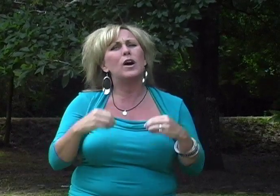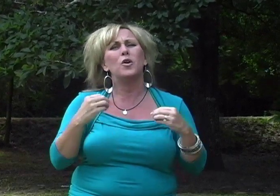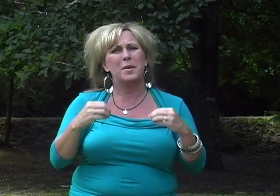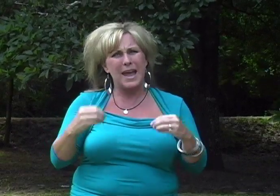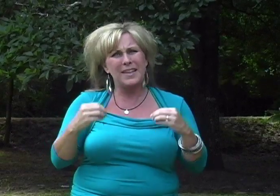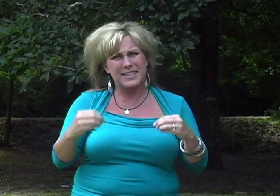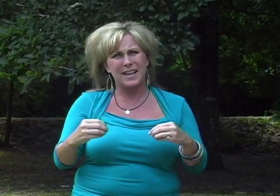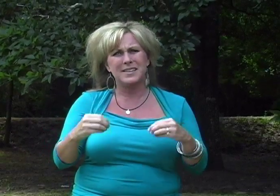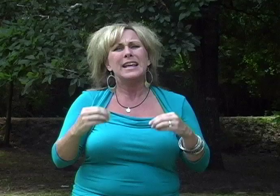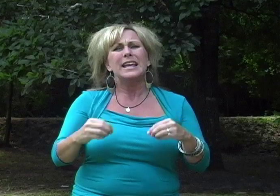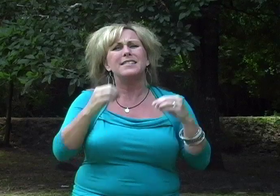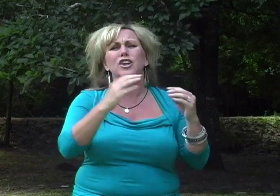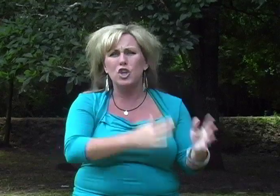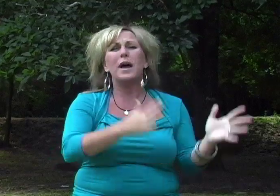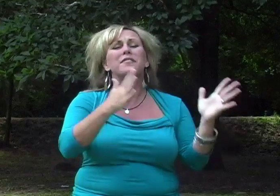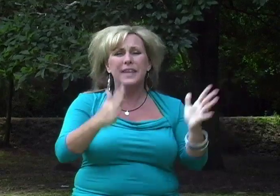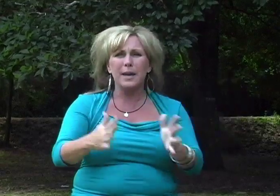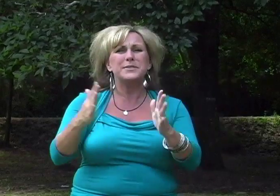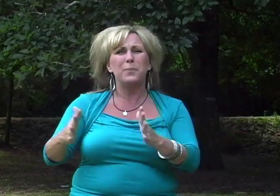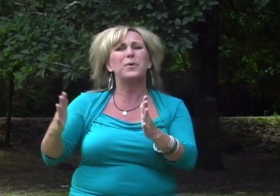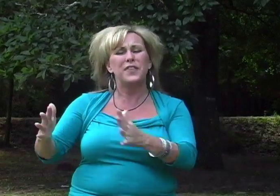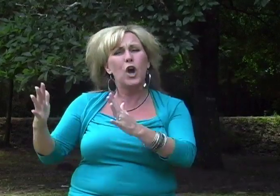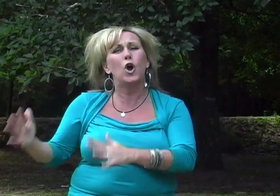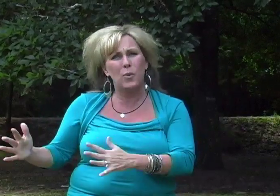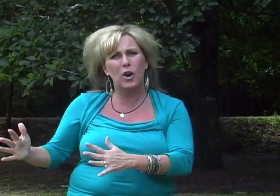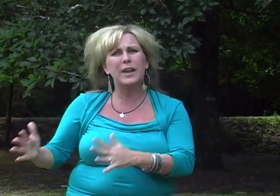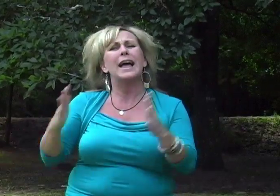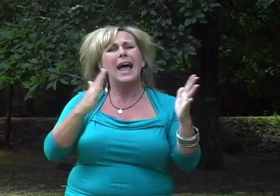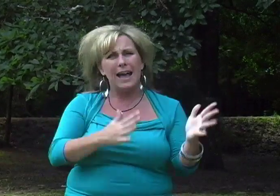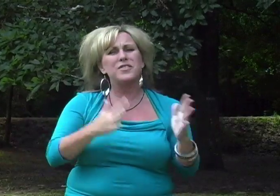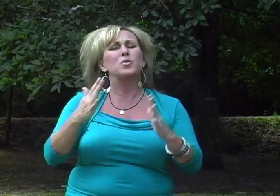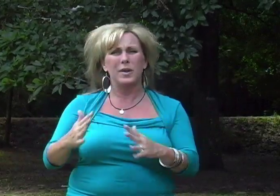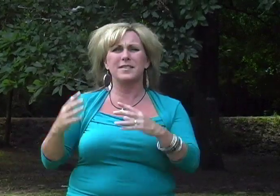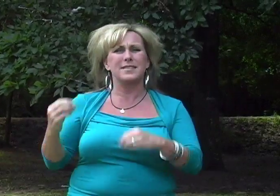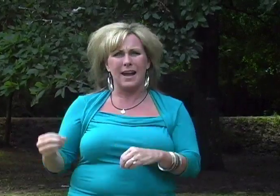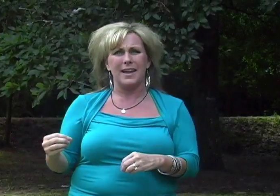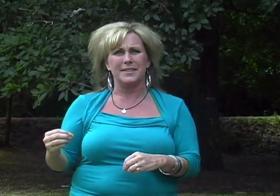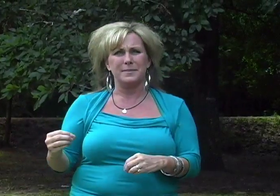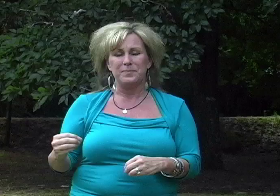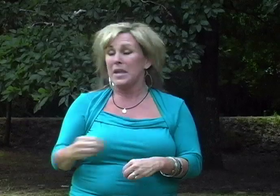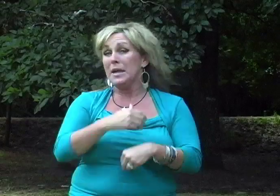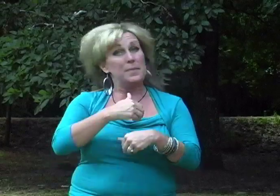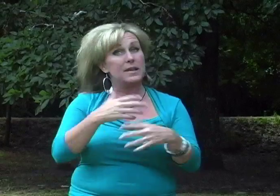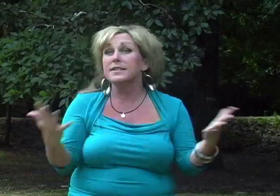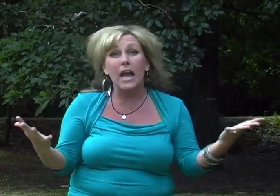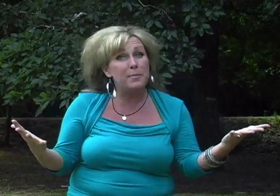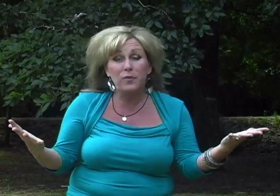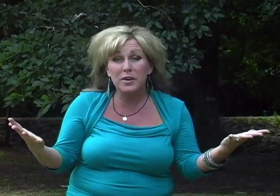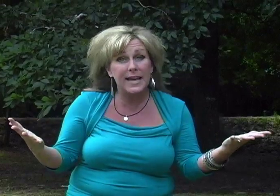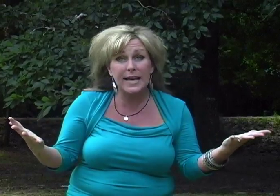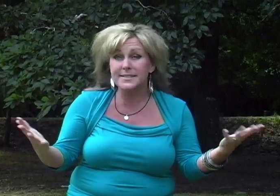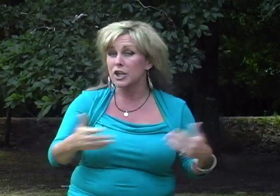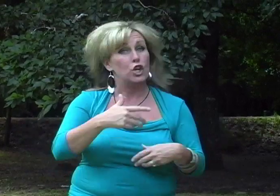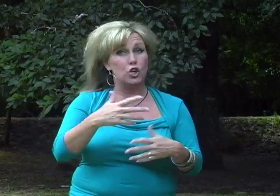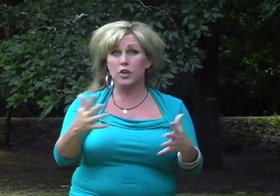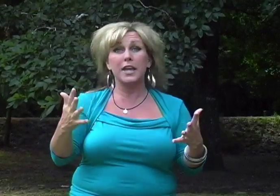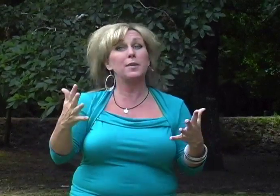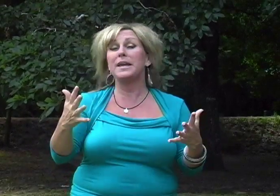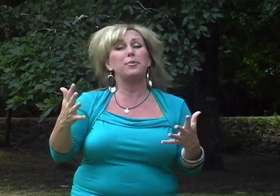on a math test is that you have kept up with the homework as it was assigned. Because the night before a test, you're not going to be able to